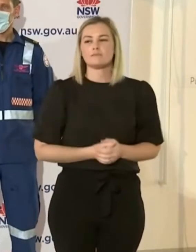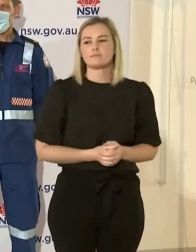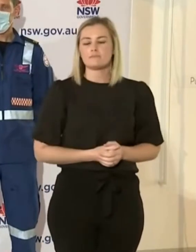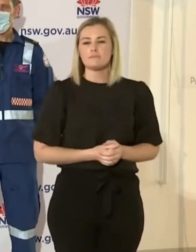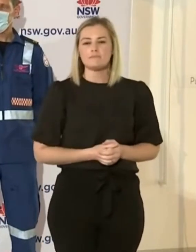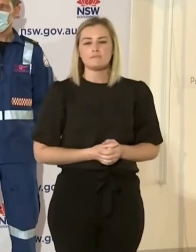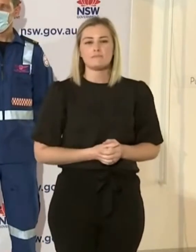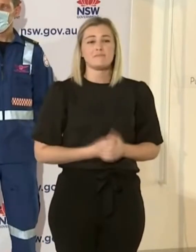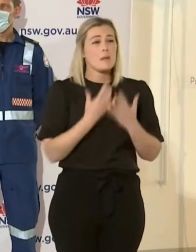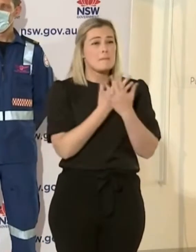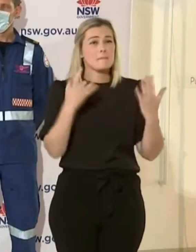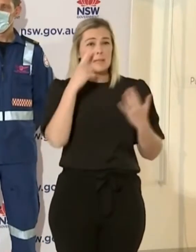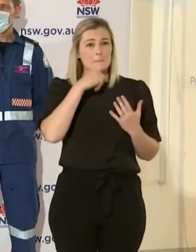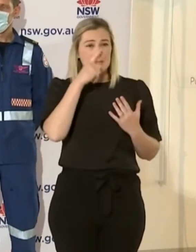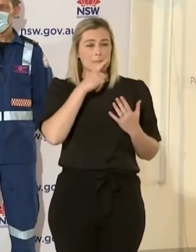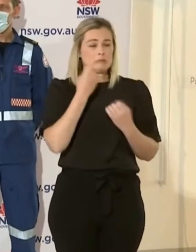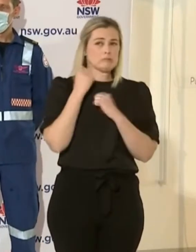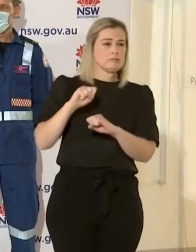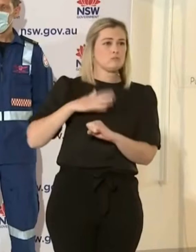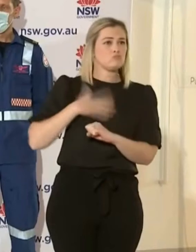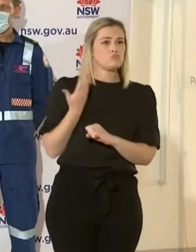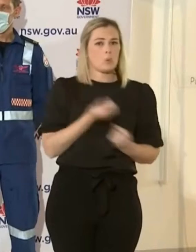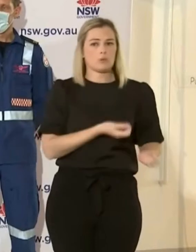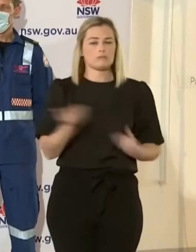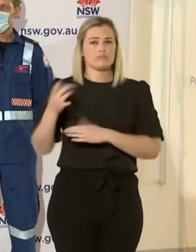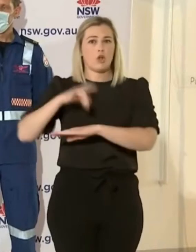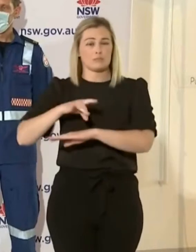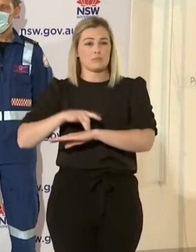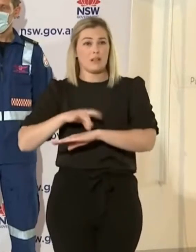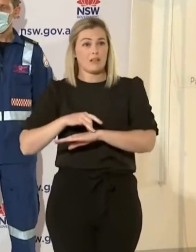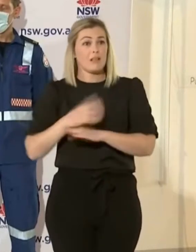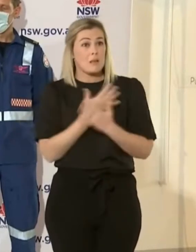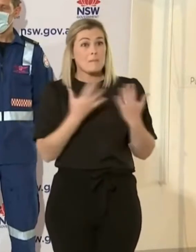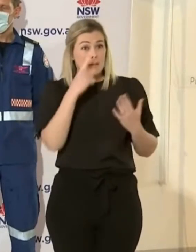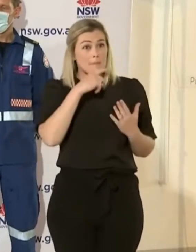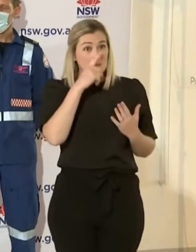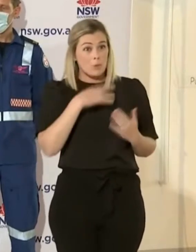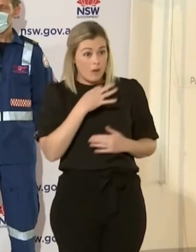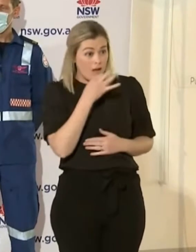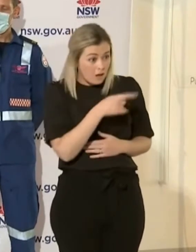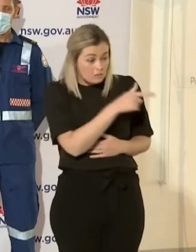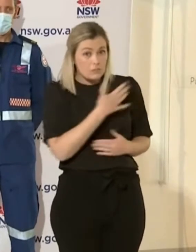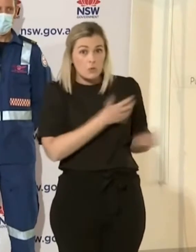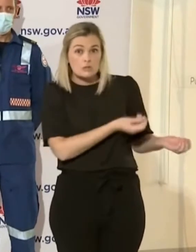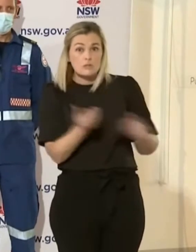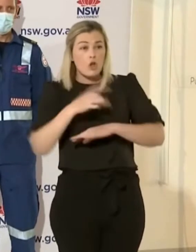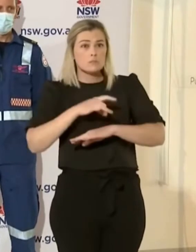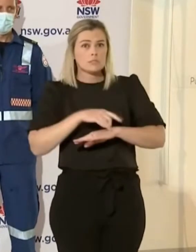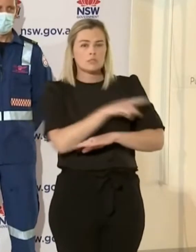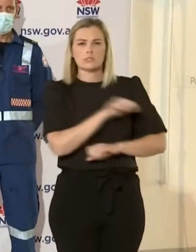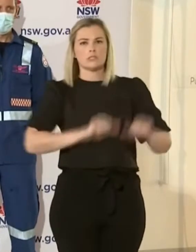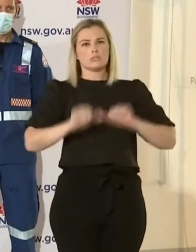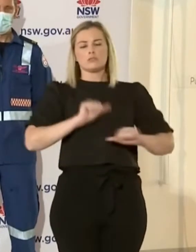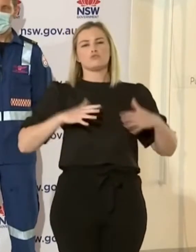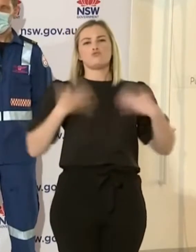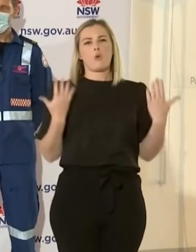and a lot of people want to stay at home, that's the other thing, you shouldn't misunderstand that. A lot of people do not want to go into hospital, they want to stay home. And so